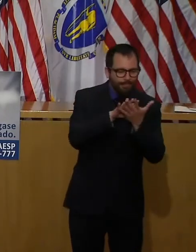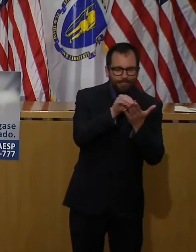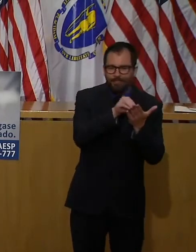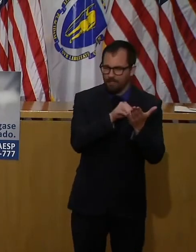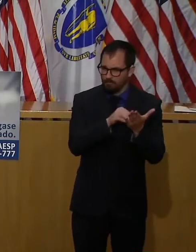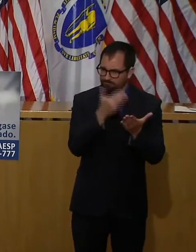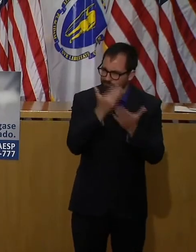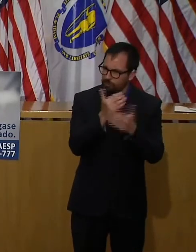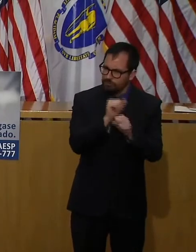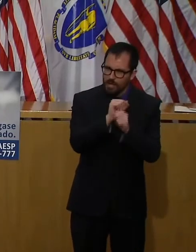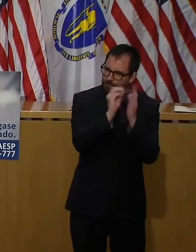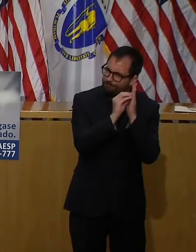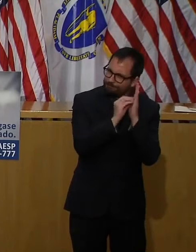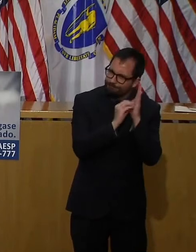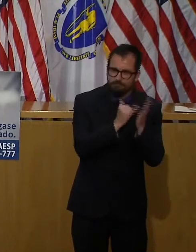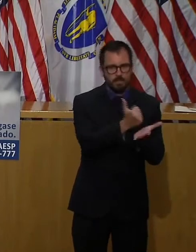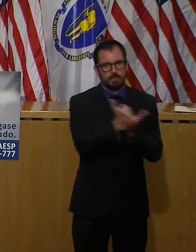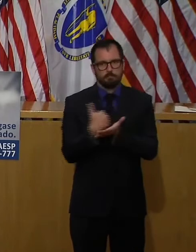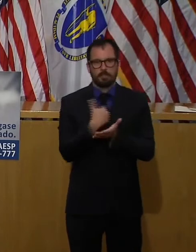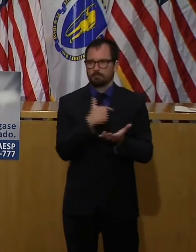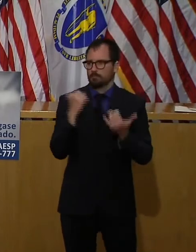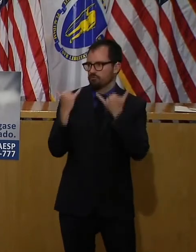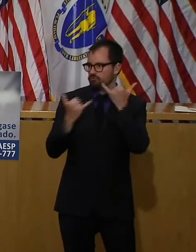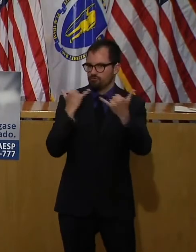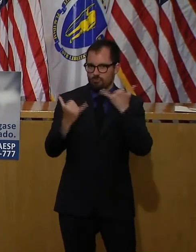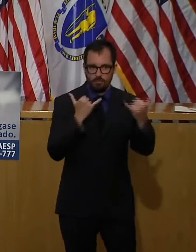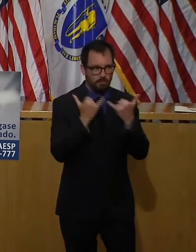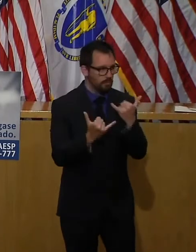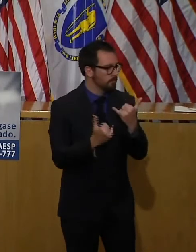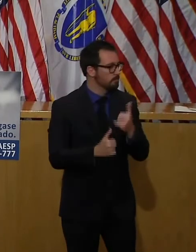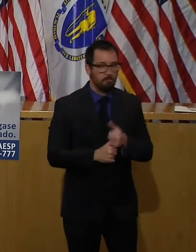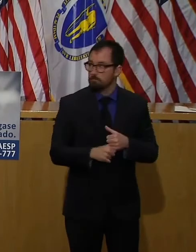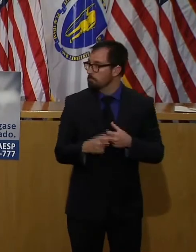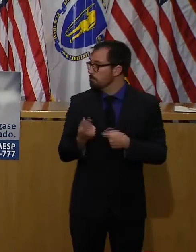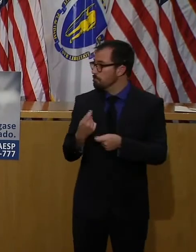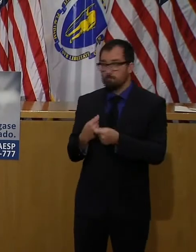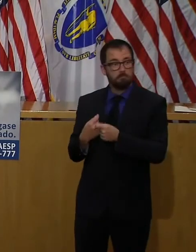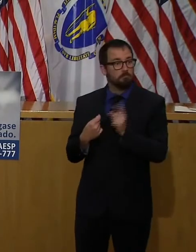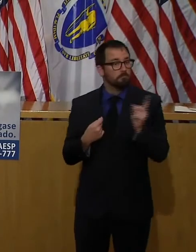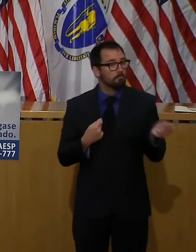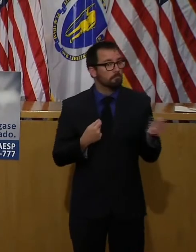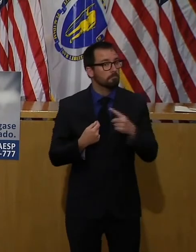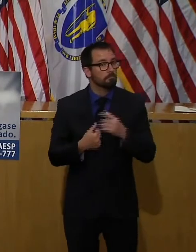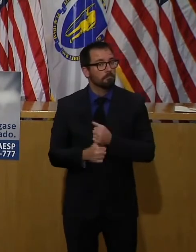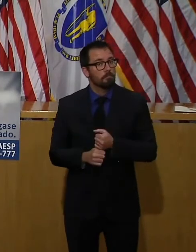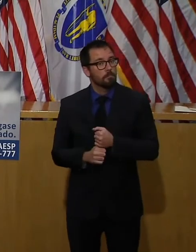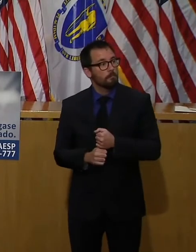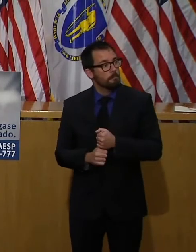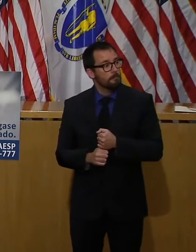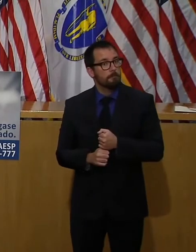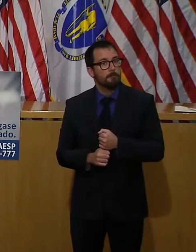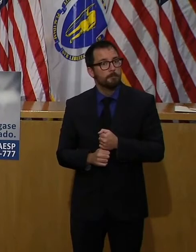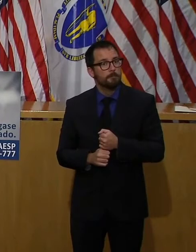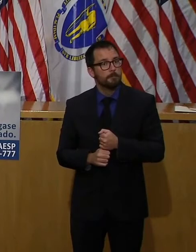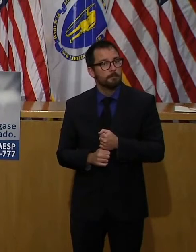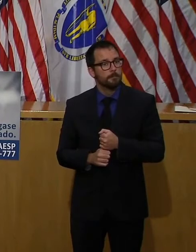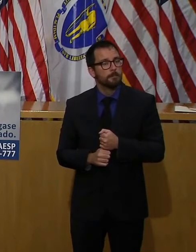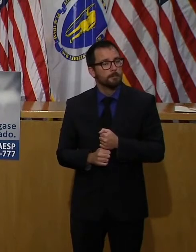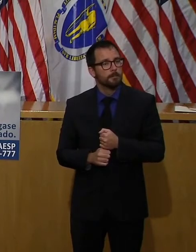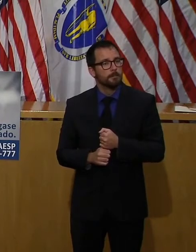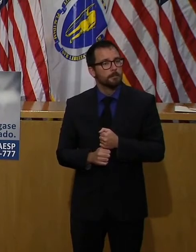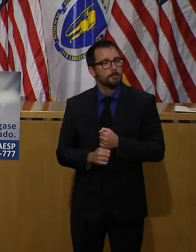some of the problems you've had setting up this organization? I've heard some technical issues and people leaving because of the stress